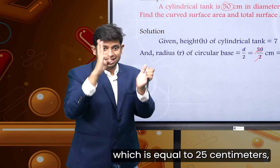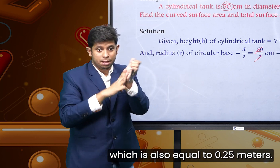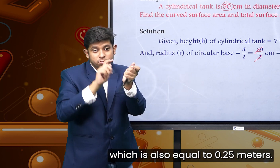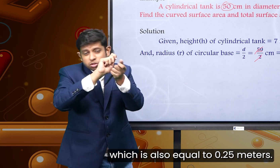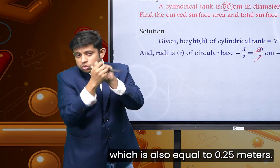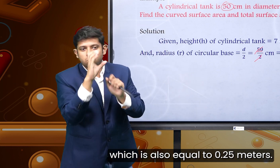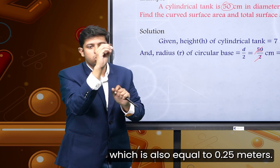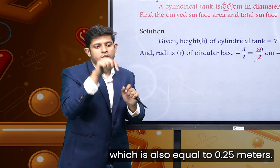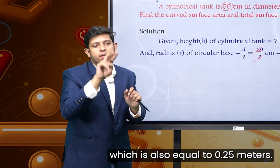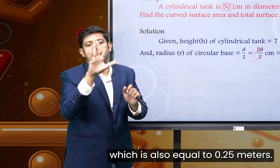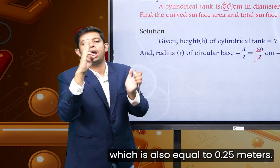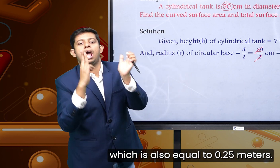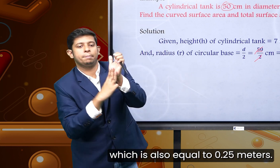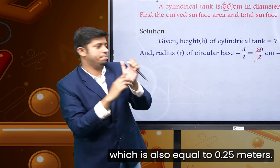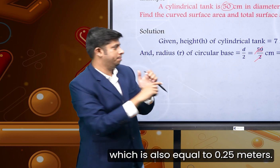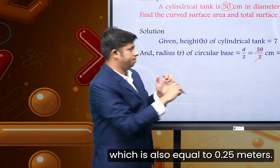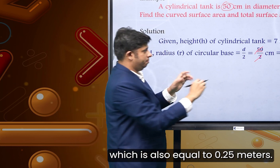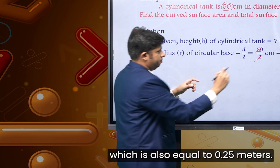Which is also equal to 0.25 meter.